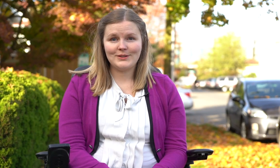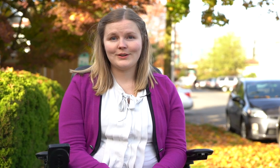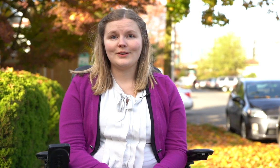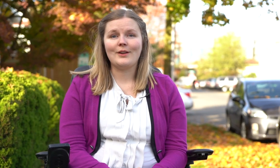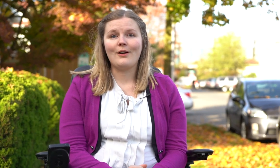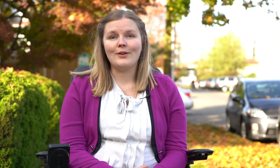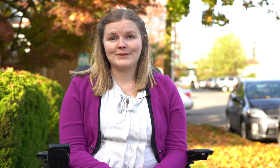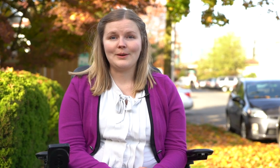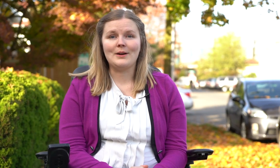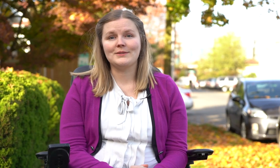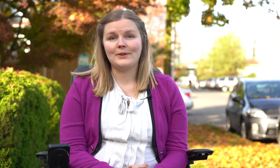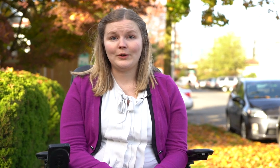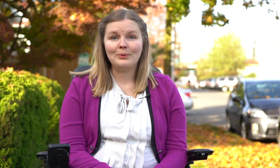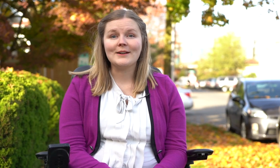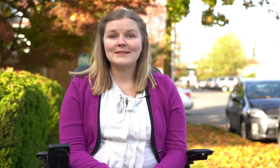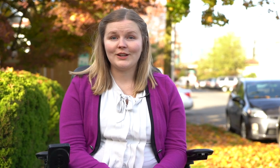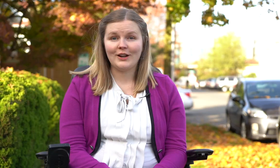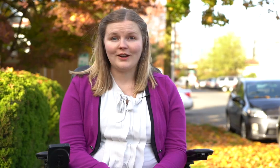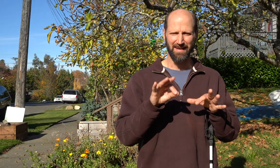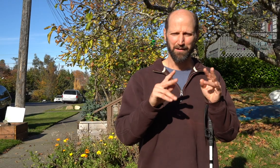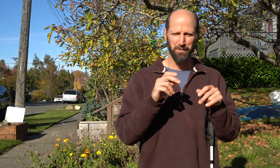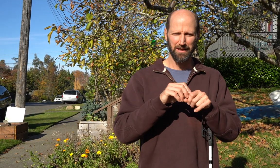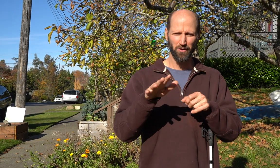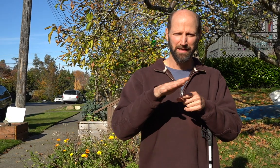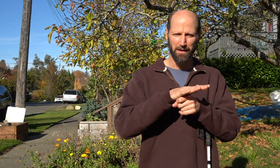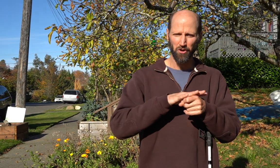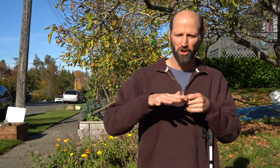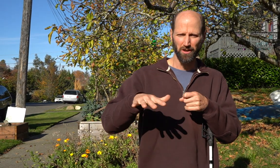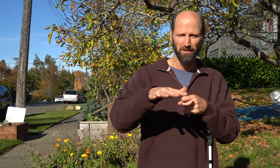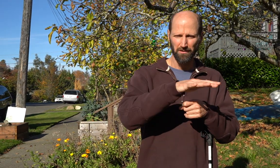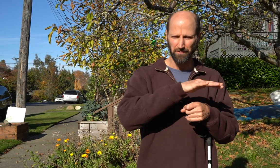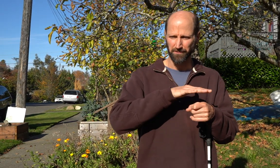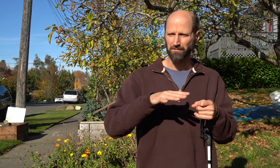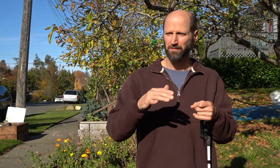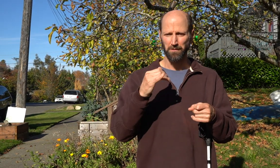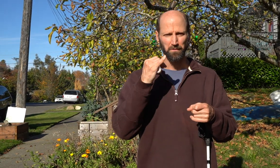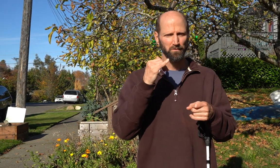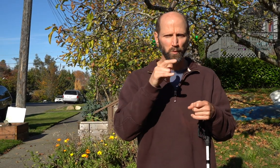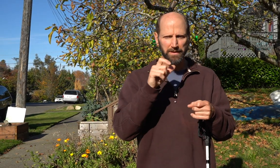ensure that all the sidewalks in front of your blocks stay clear. Find people in your neighborhood who might need help.